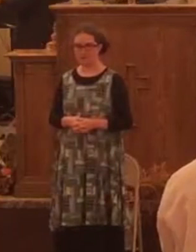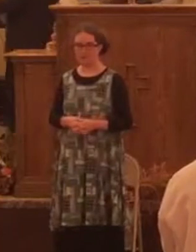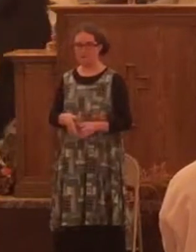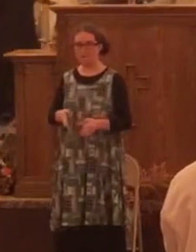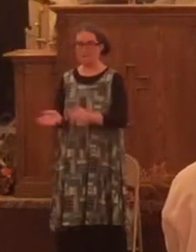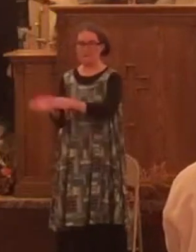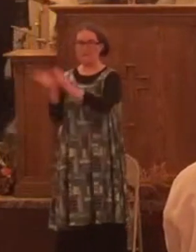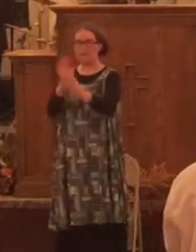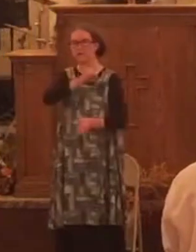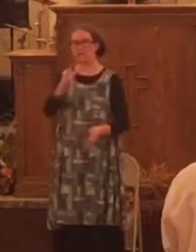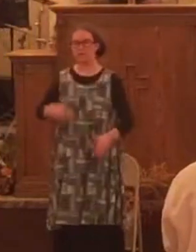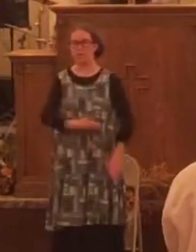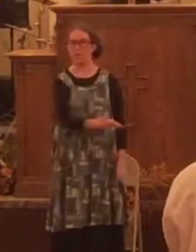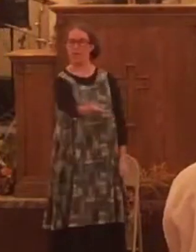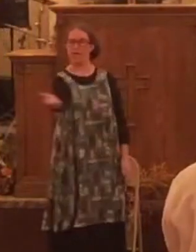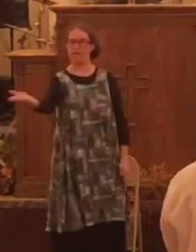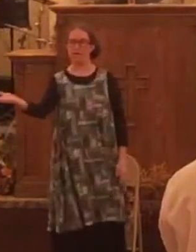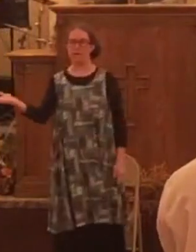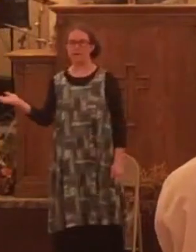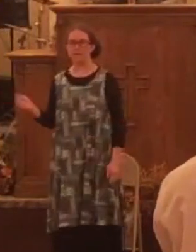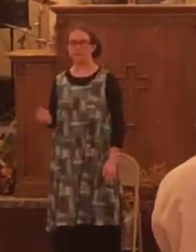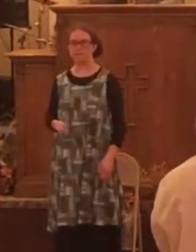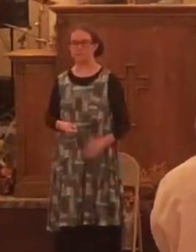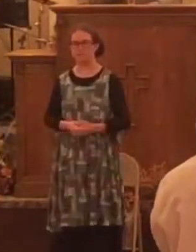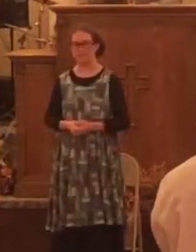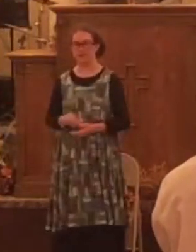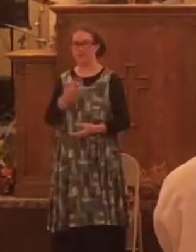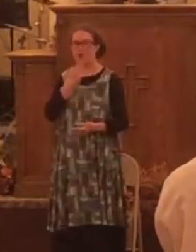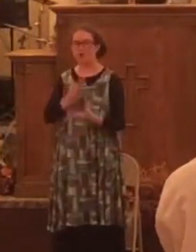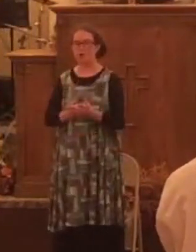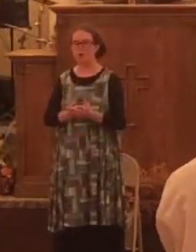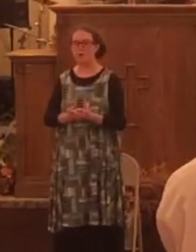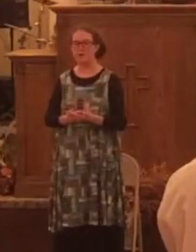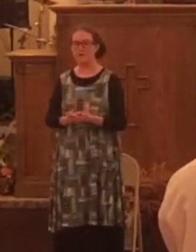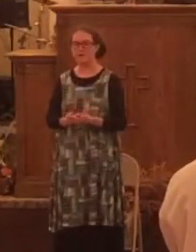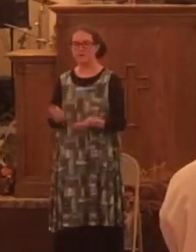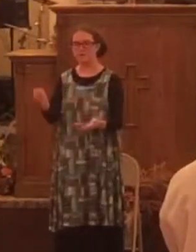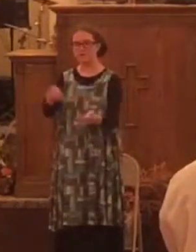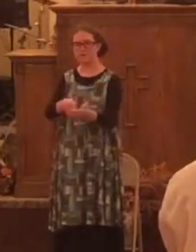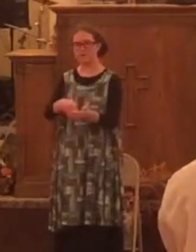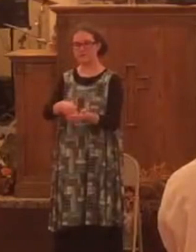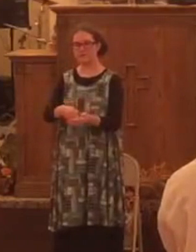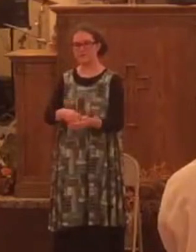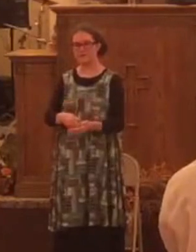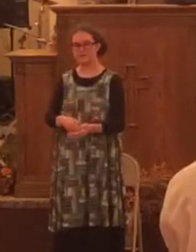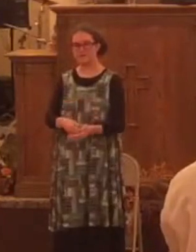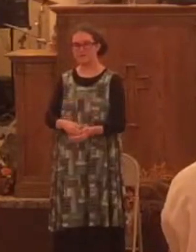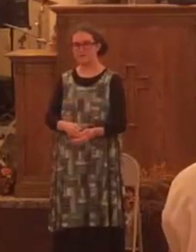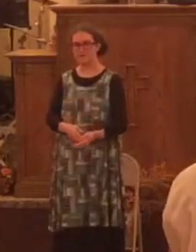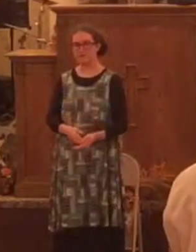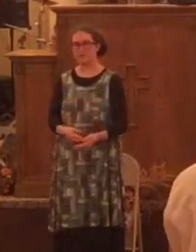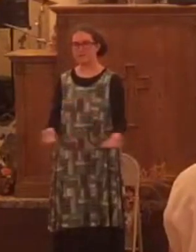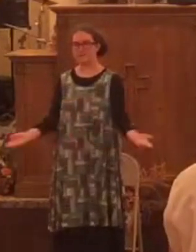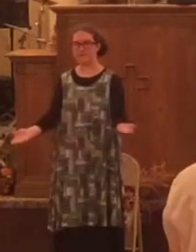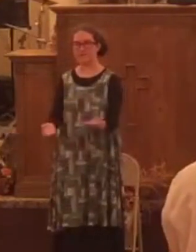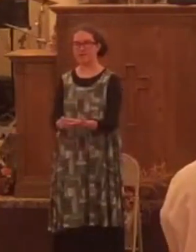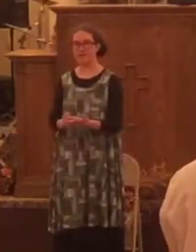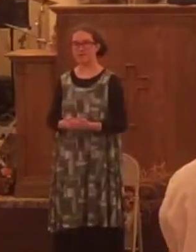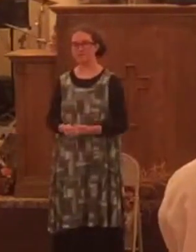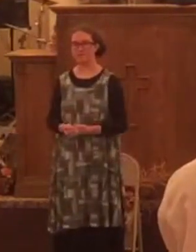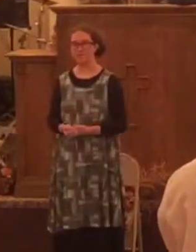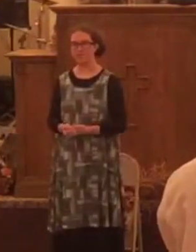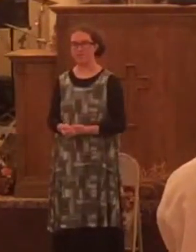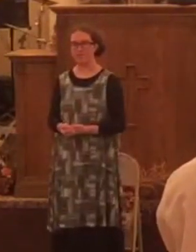Amen. Praise the Lord, everybody. Praise the Lord. Amen. So good to be back. Amen. In the house of the Lord tonight.